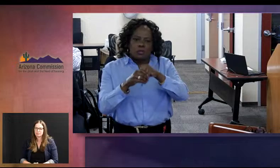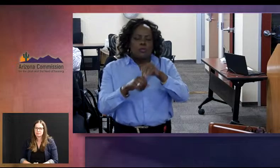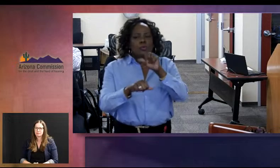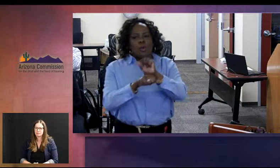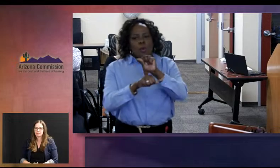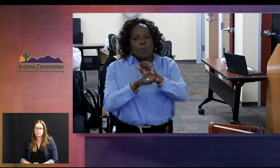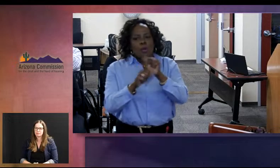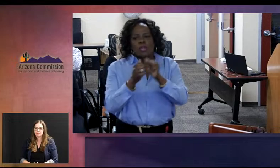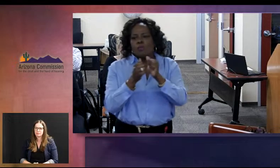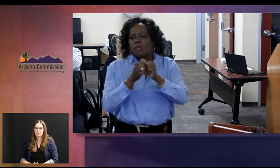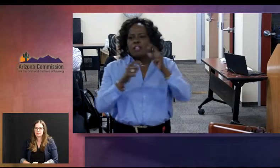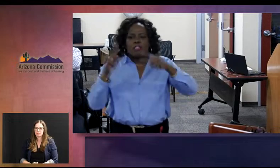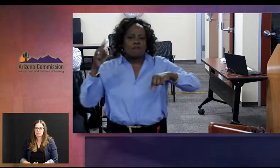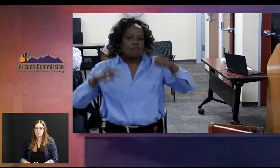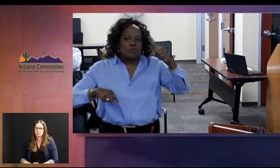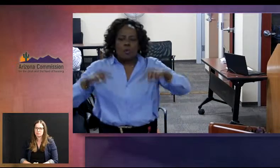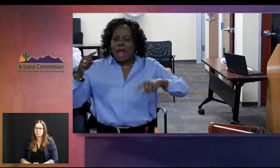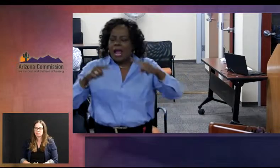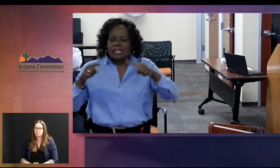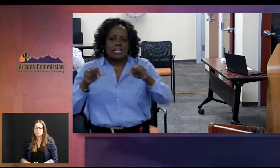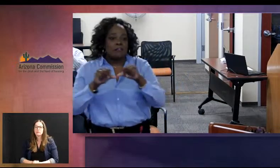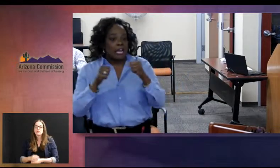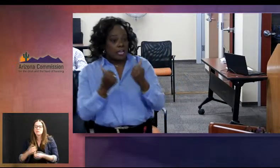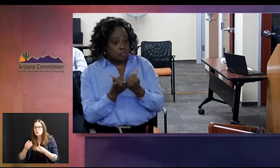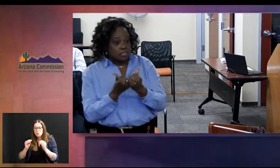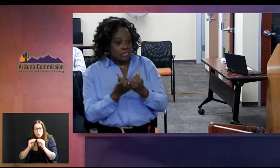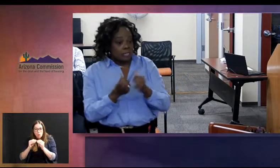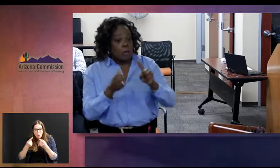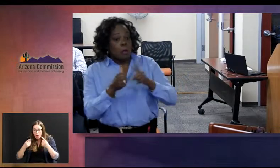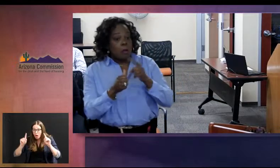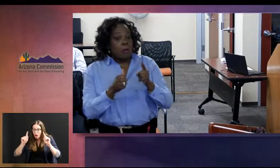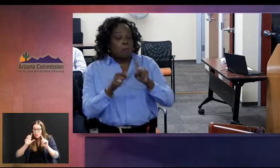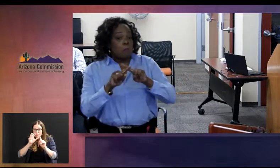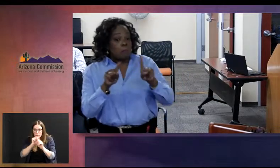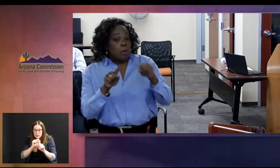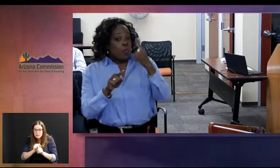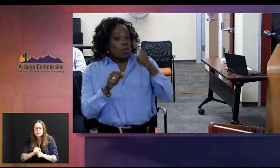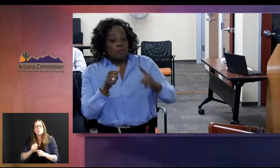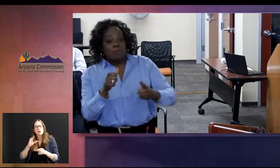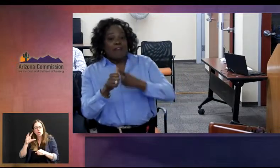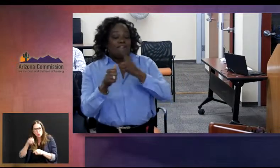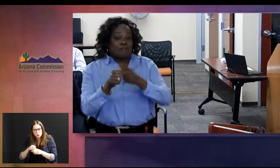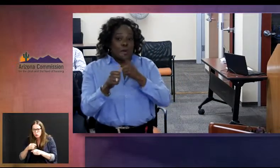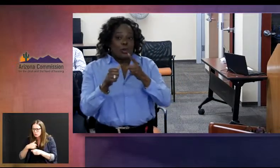Another accomplishment includes working with a variety of agencies.